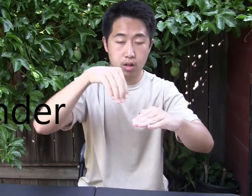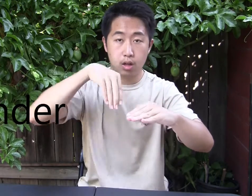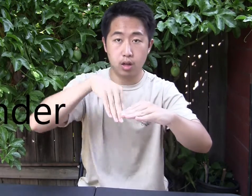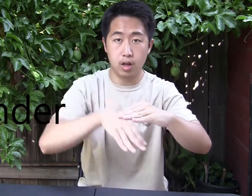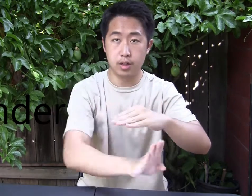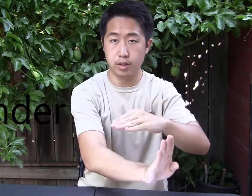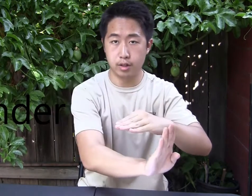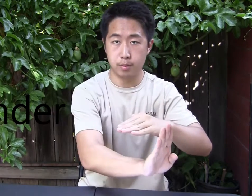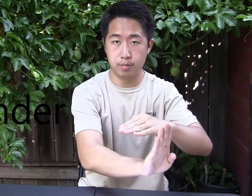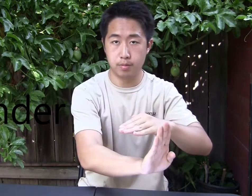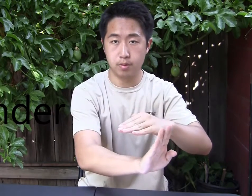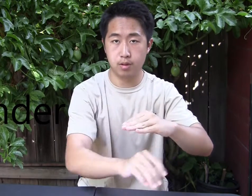Under.